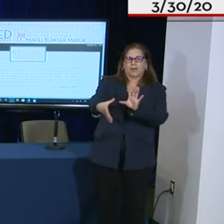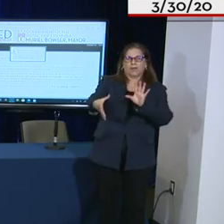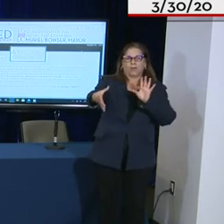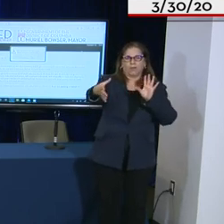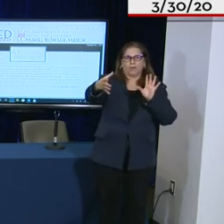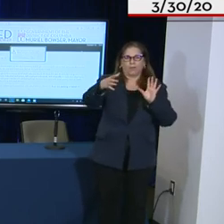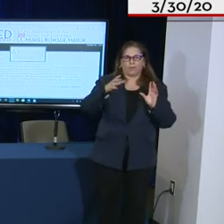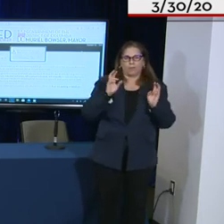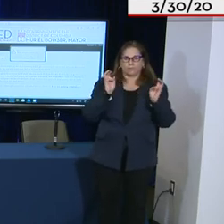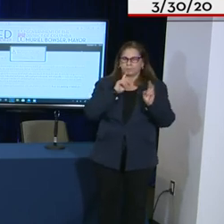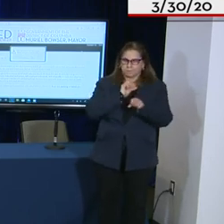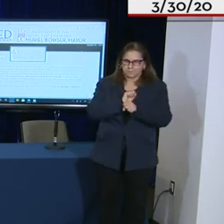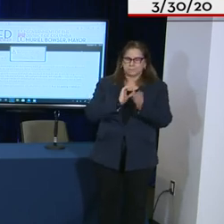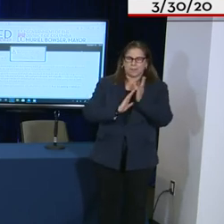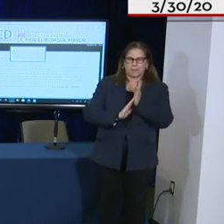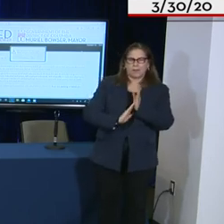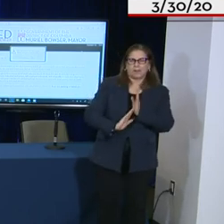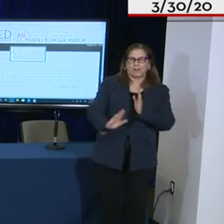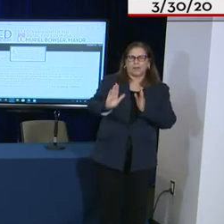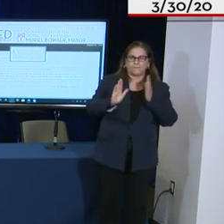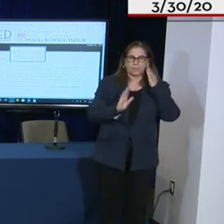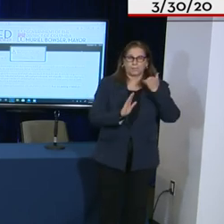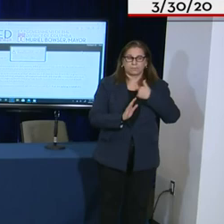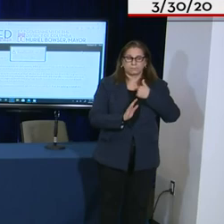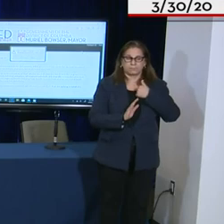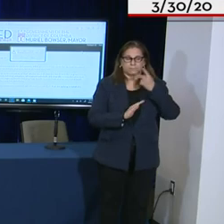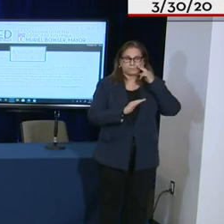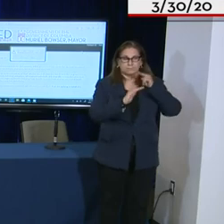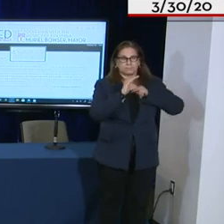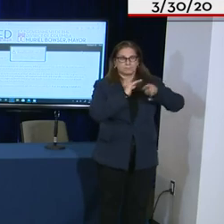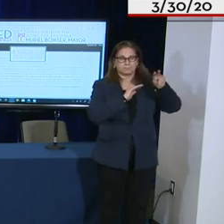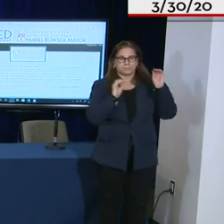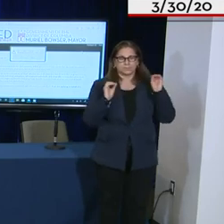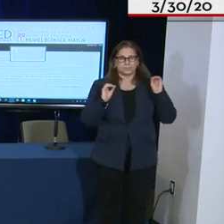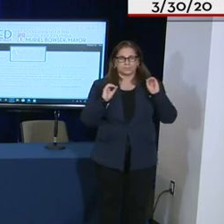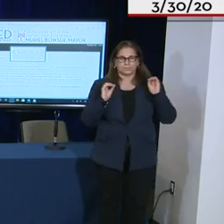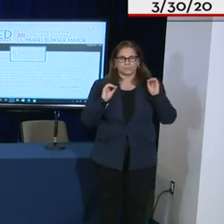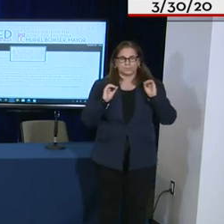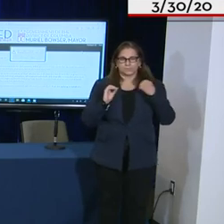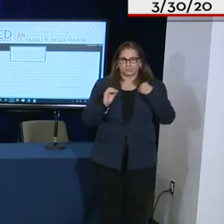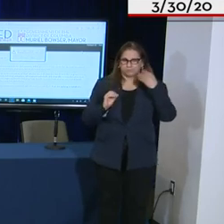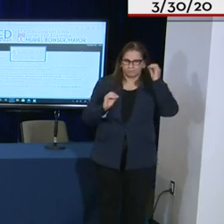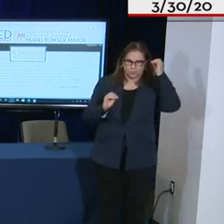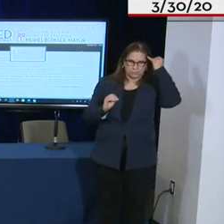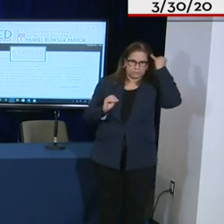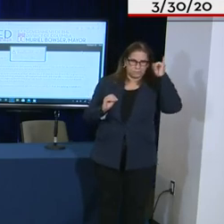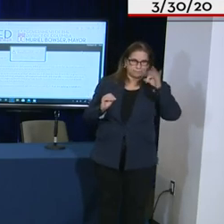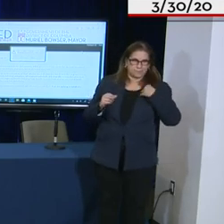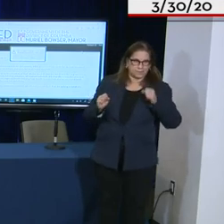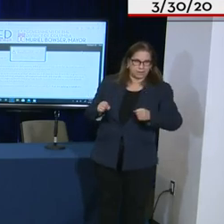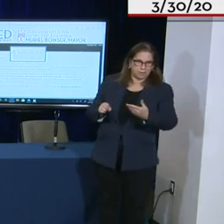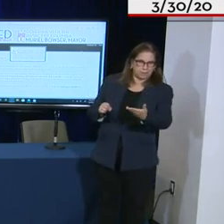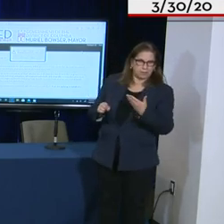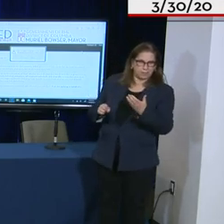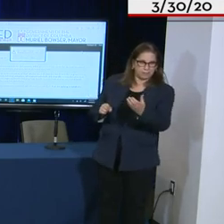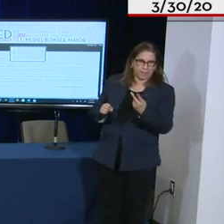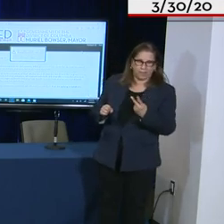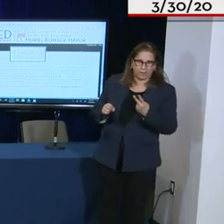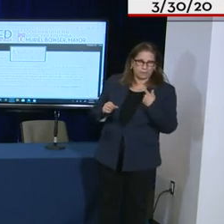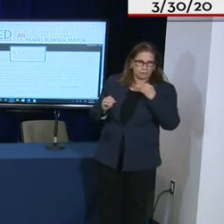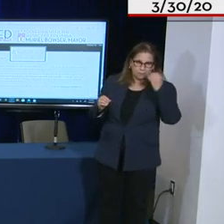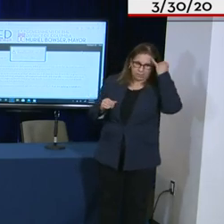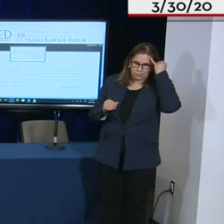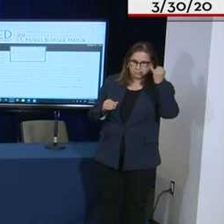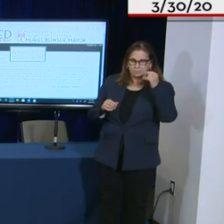their employee with no reasonable assurance of what the future looks like.